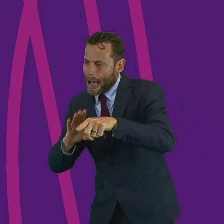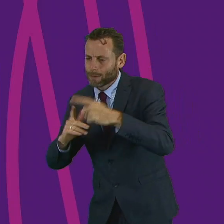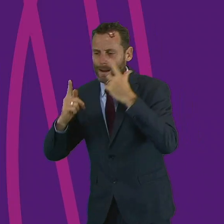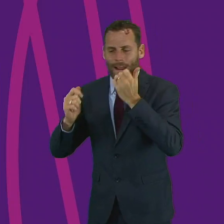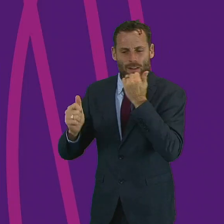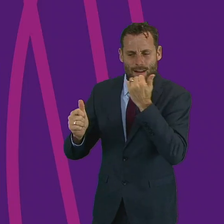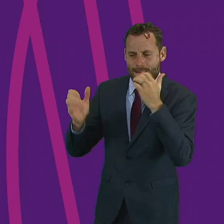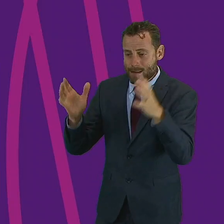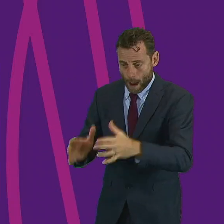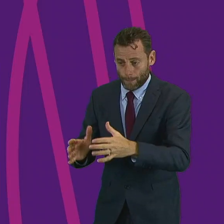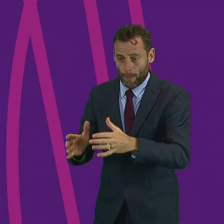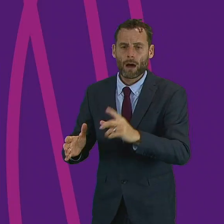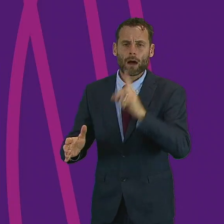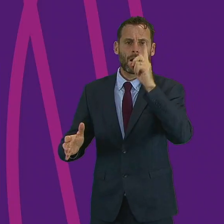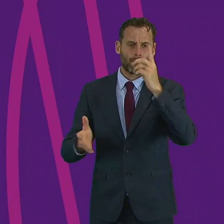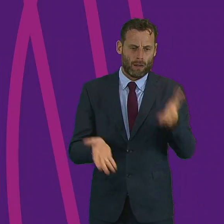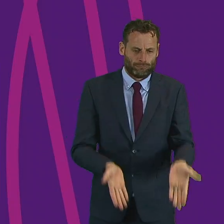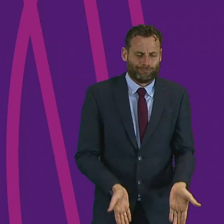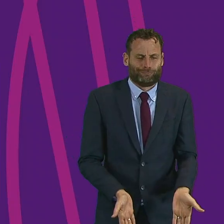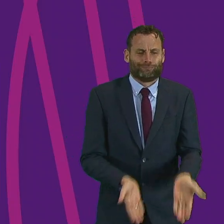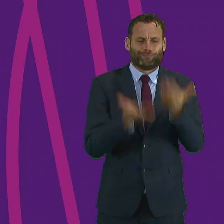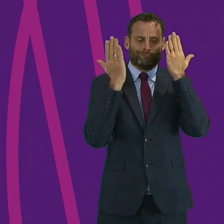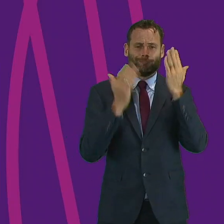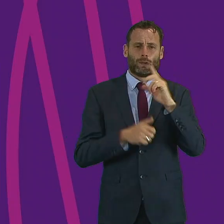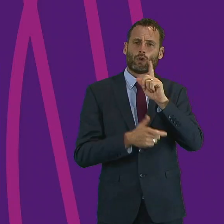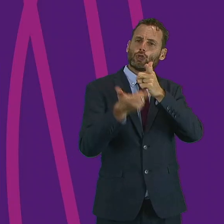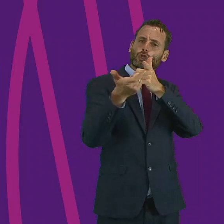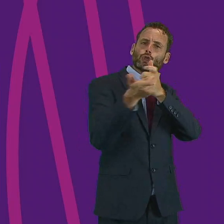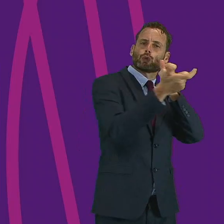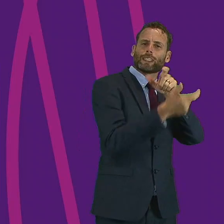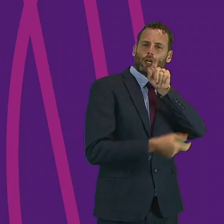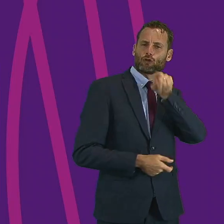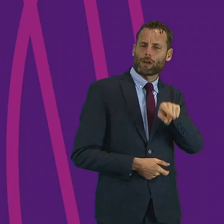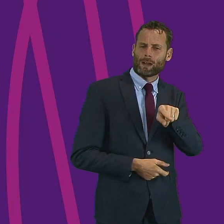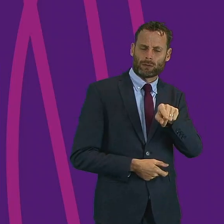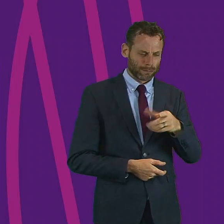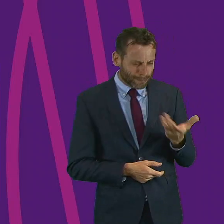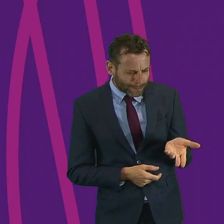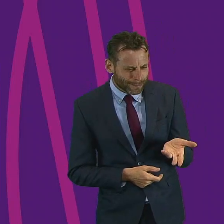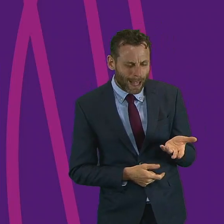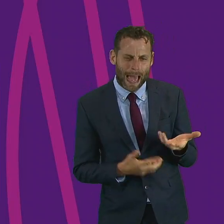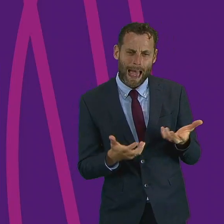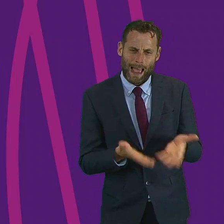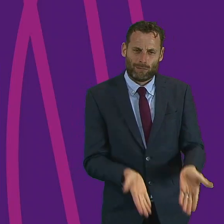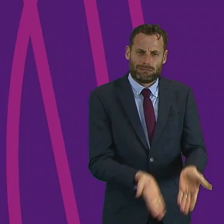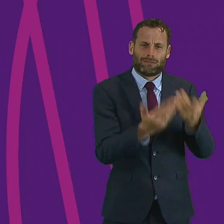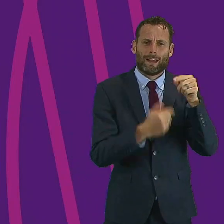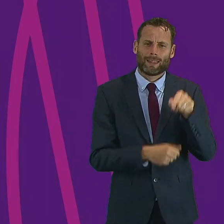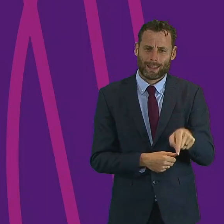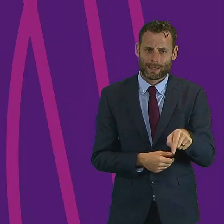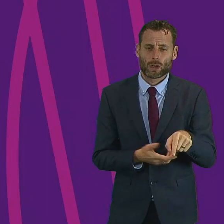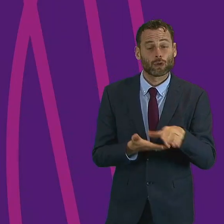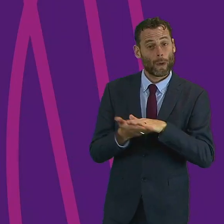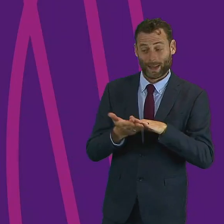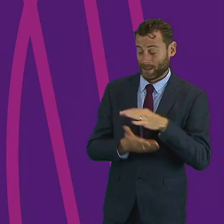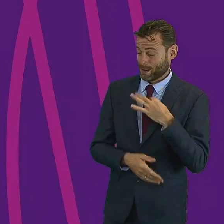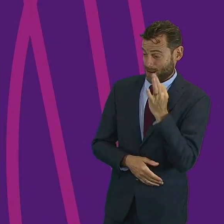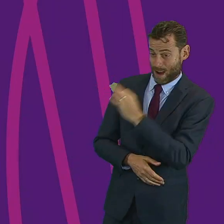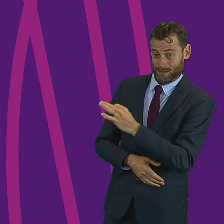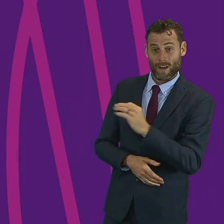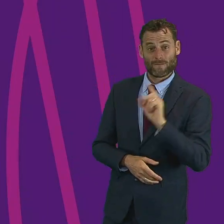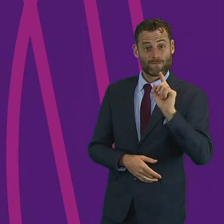we are bringing them fully to bear on resolving any issues. Alison Johnson. Thank you. I agree it's absolutely essential